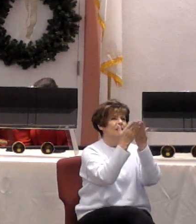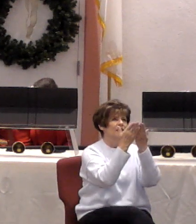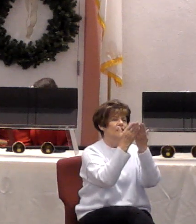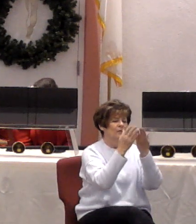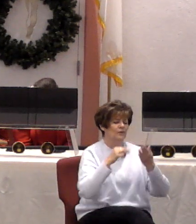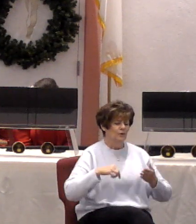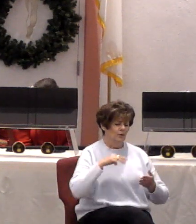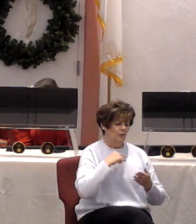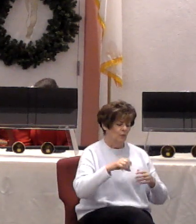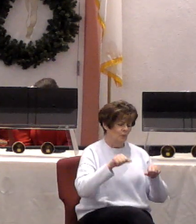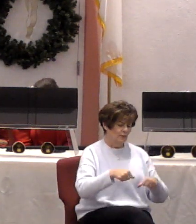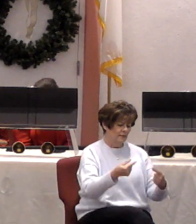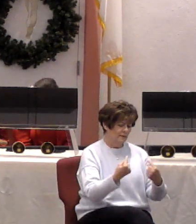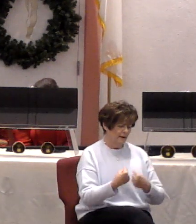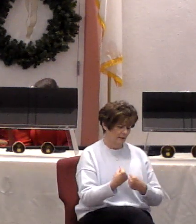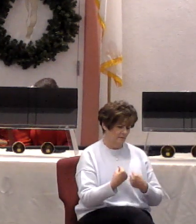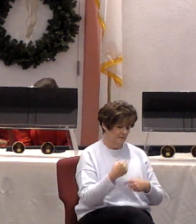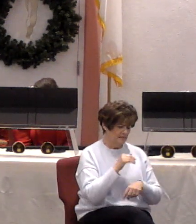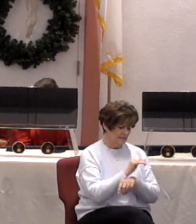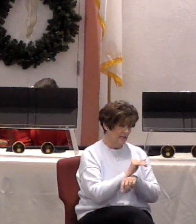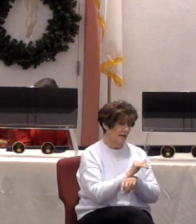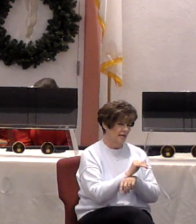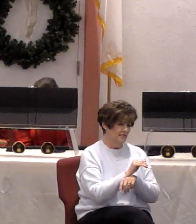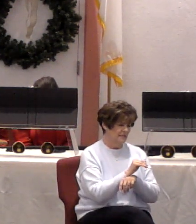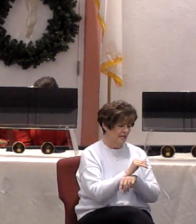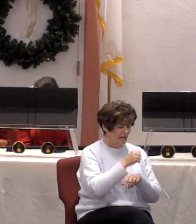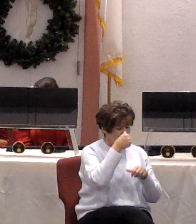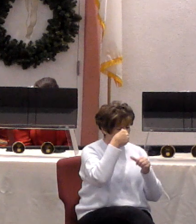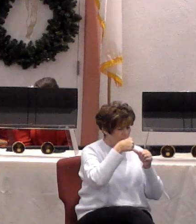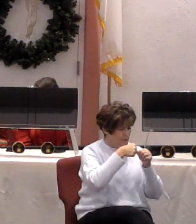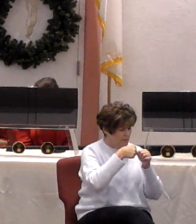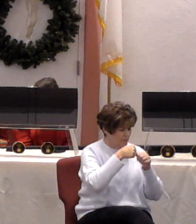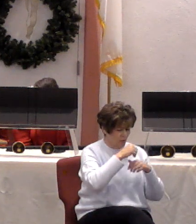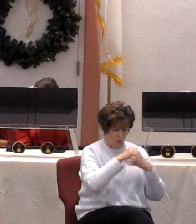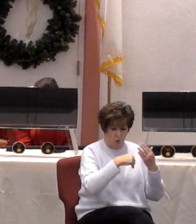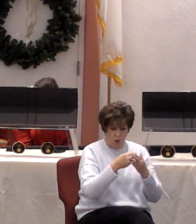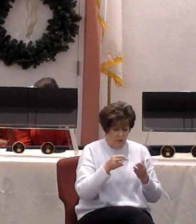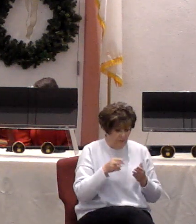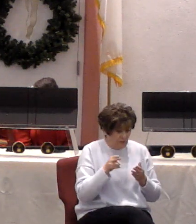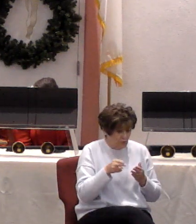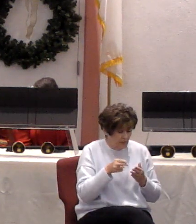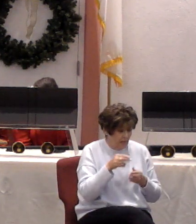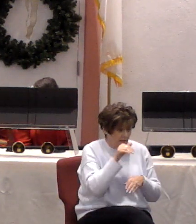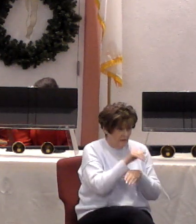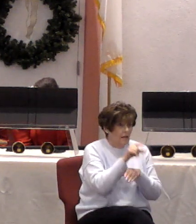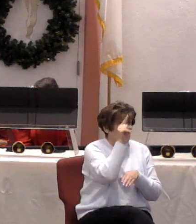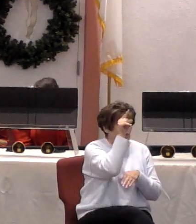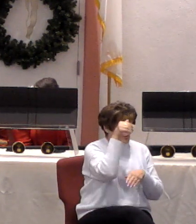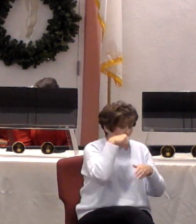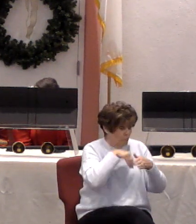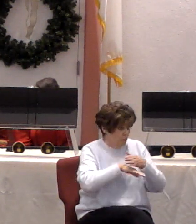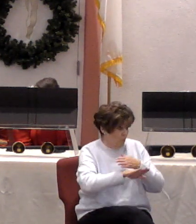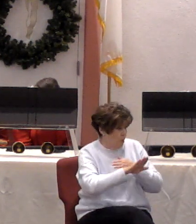and honor and to recognize the central event of all of history, the night that you were born and came to earth as our Savior. Help us